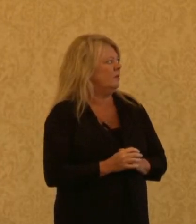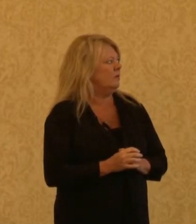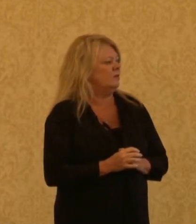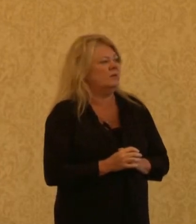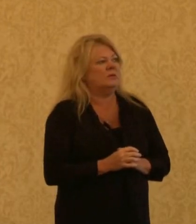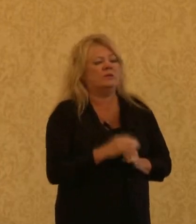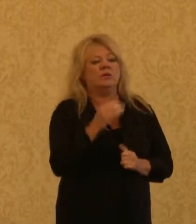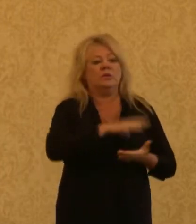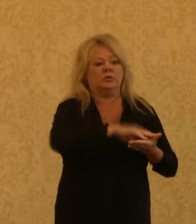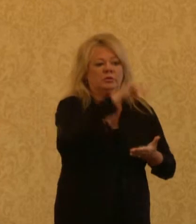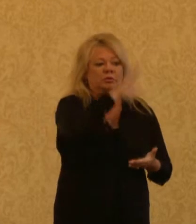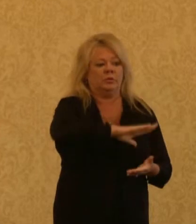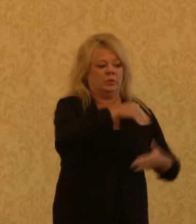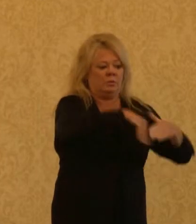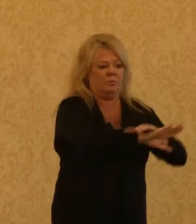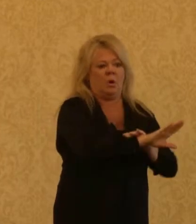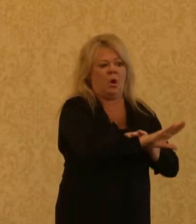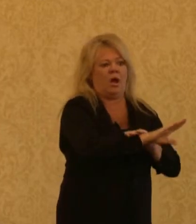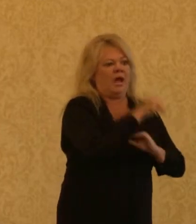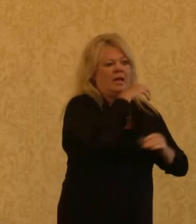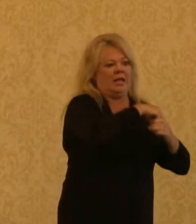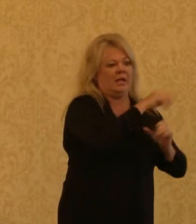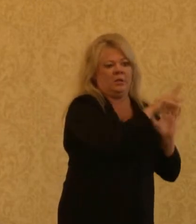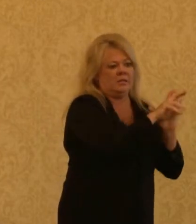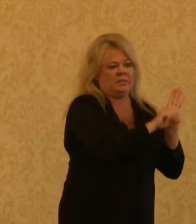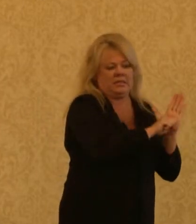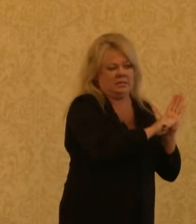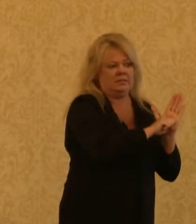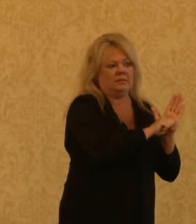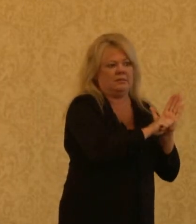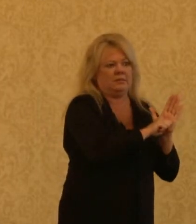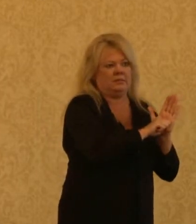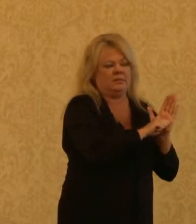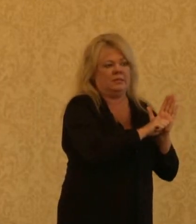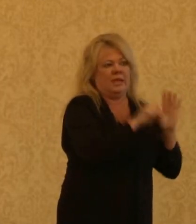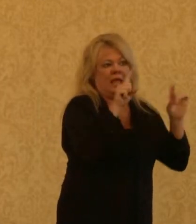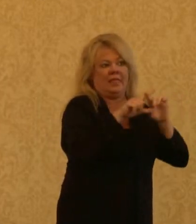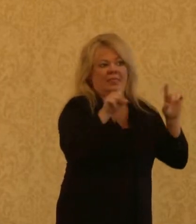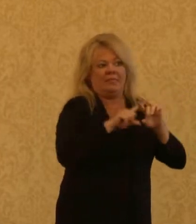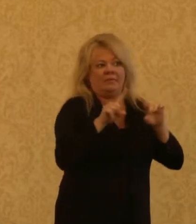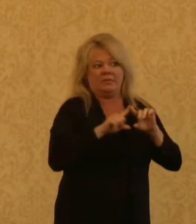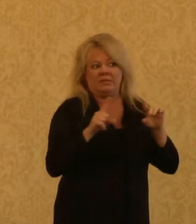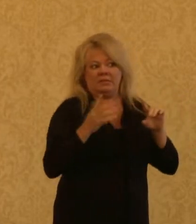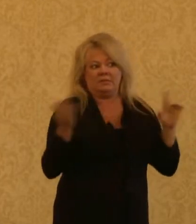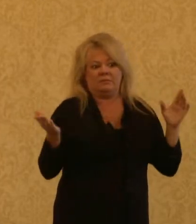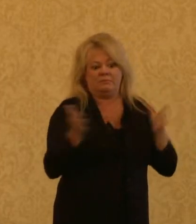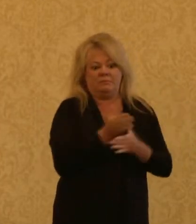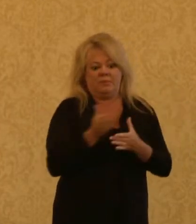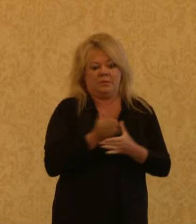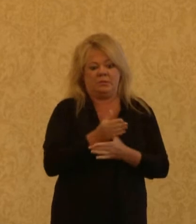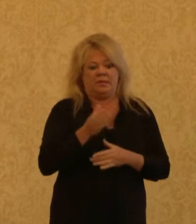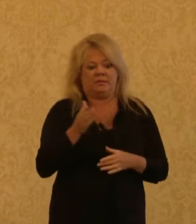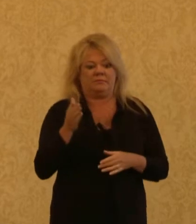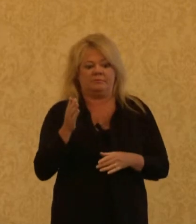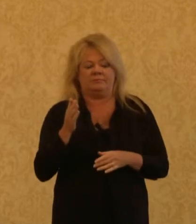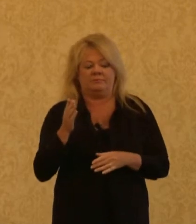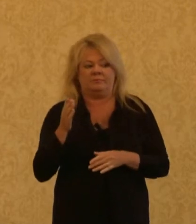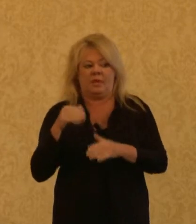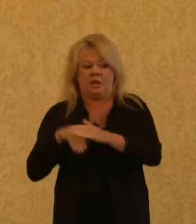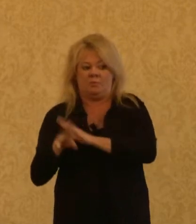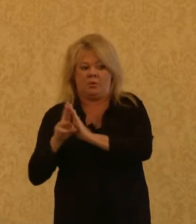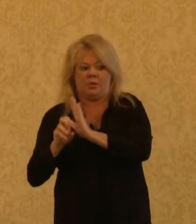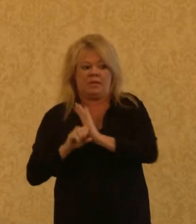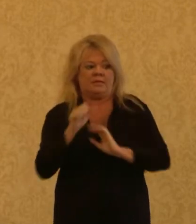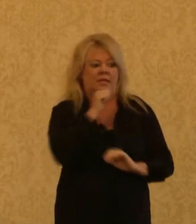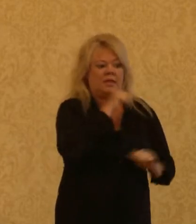students who are born outside the US, some of the differences are they may have limited